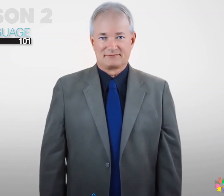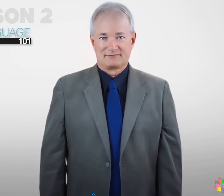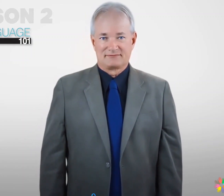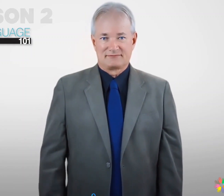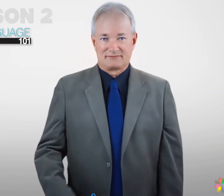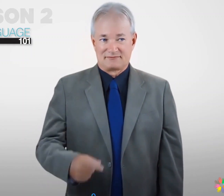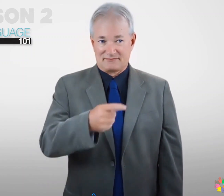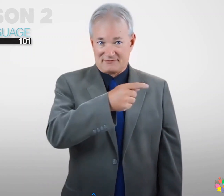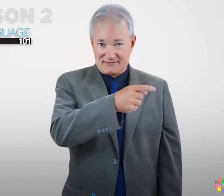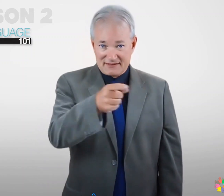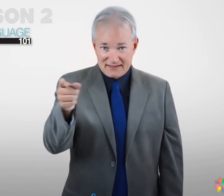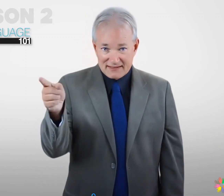they,